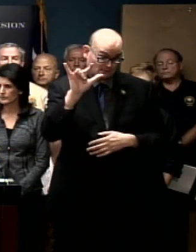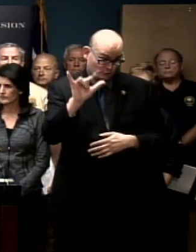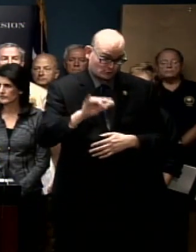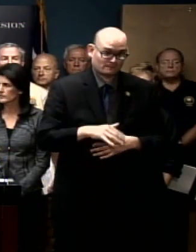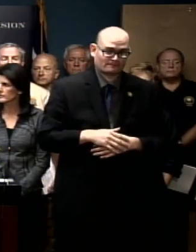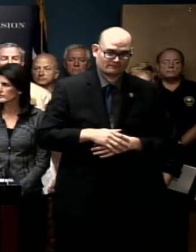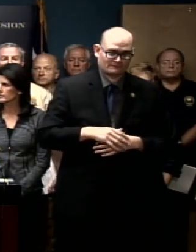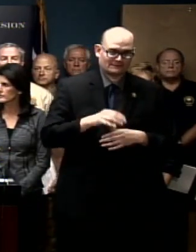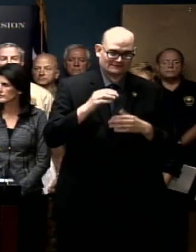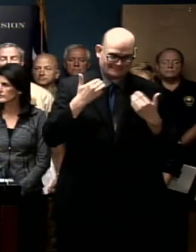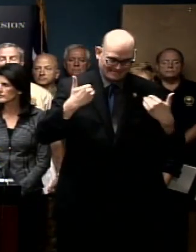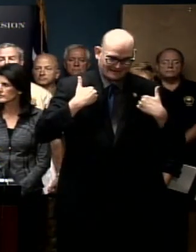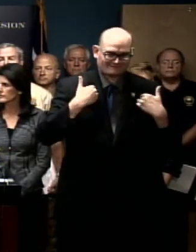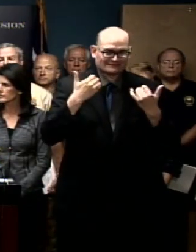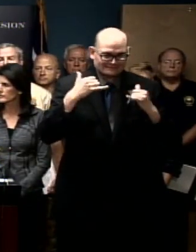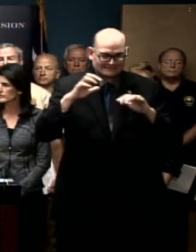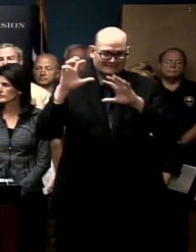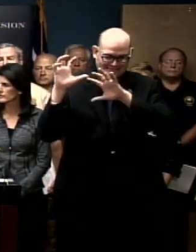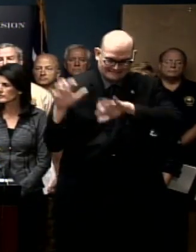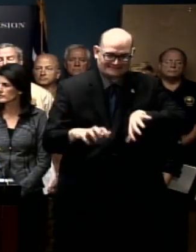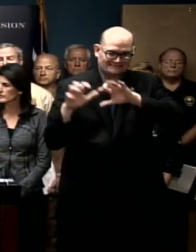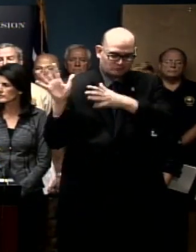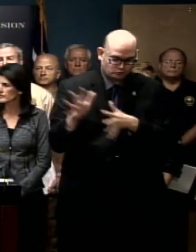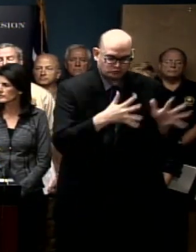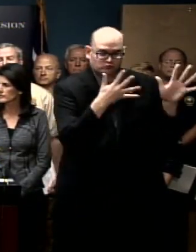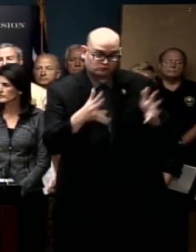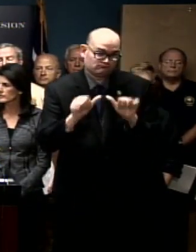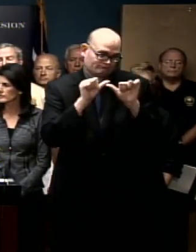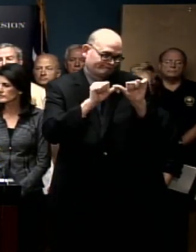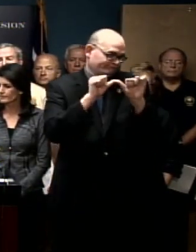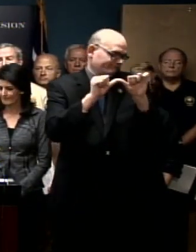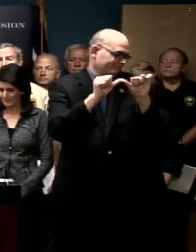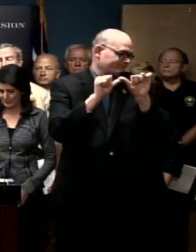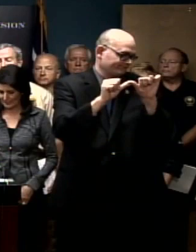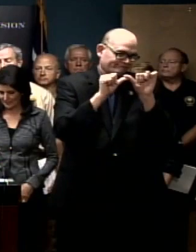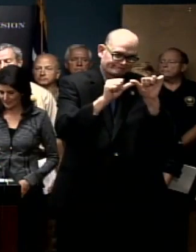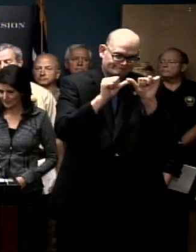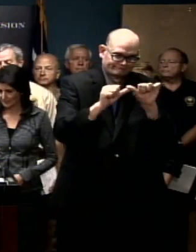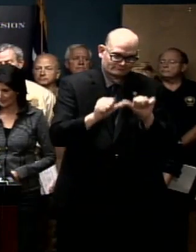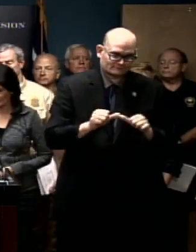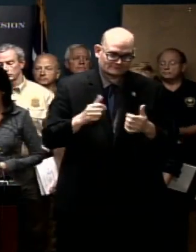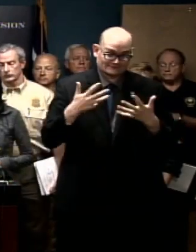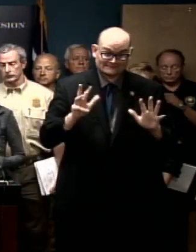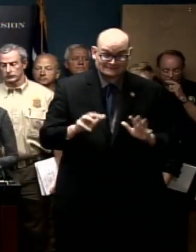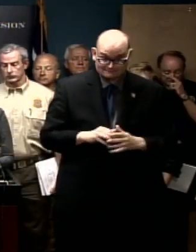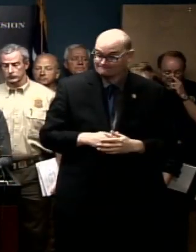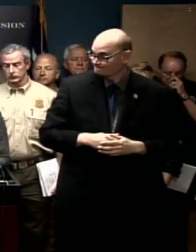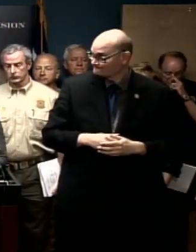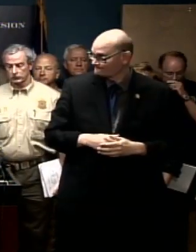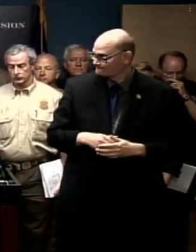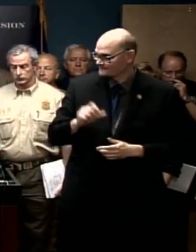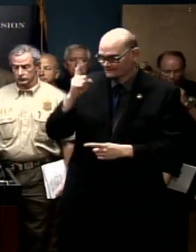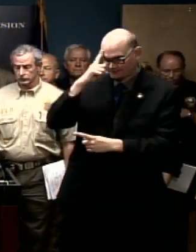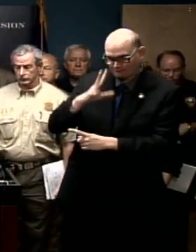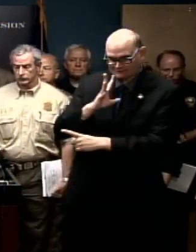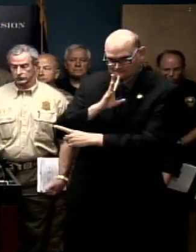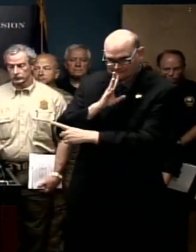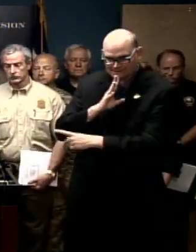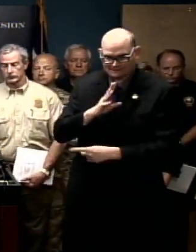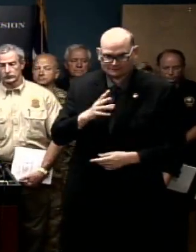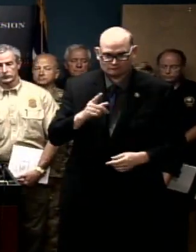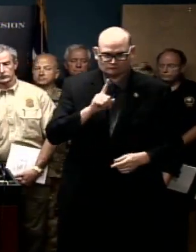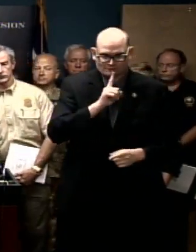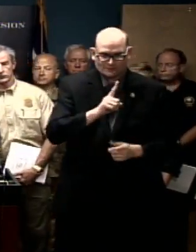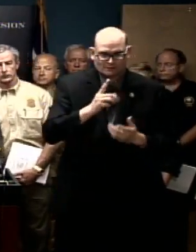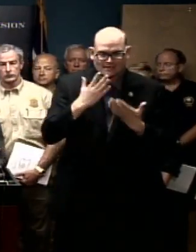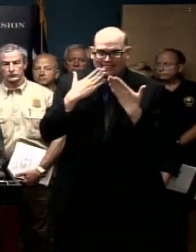with some gusts to hurricane force during Matthew. That's all I have. Thank you. And I want to personally thank